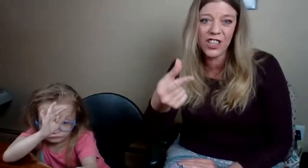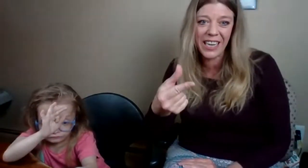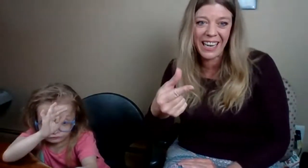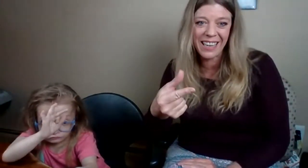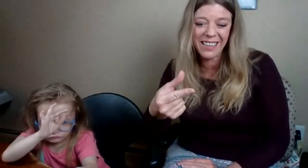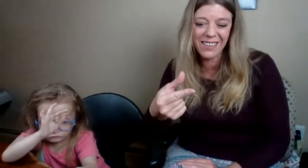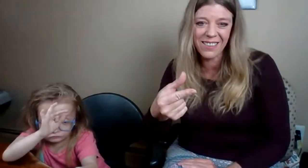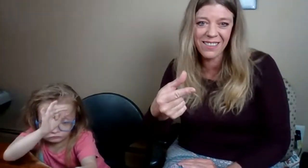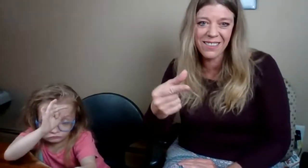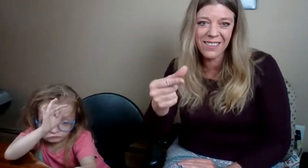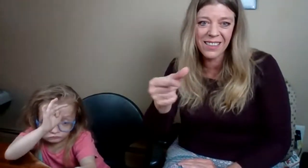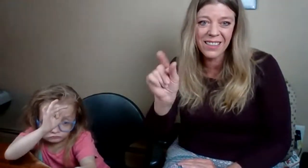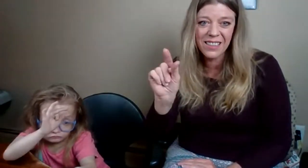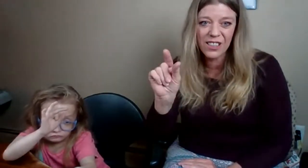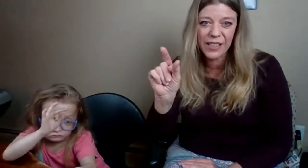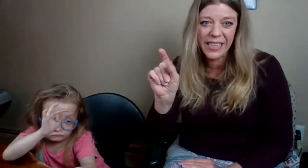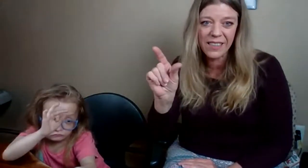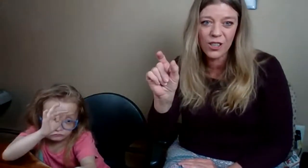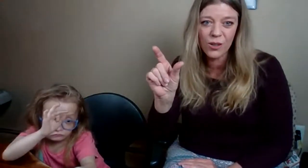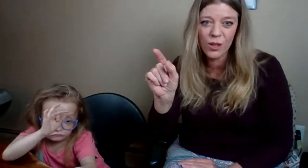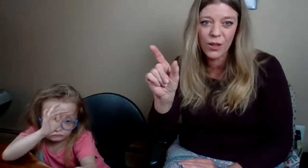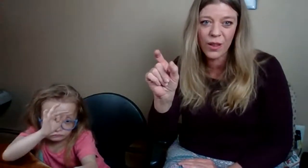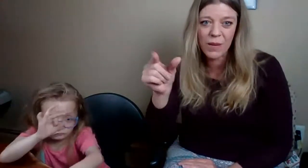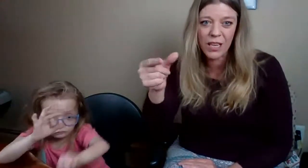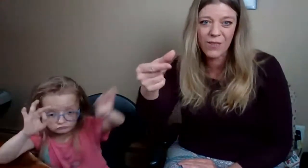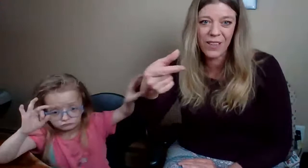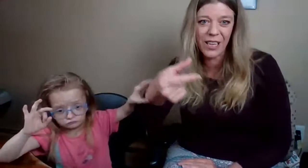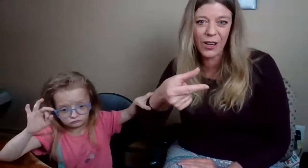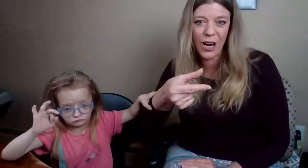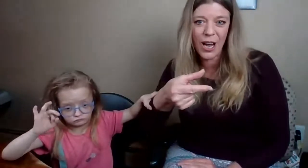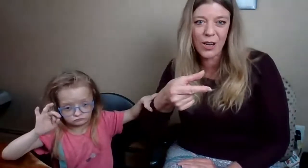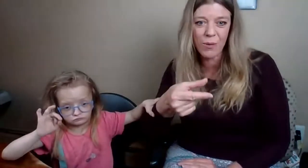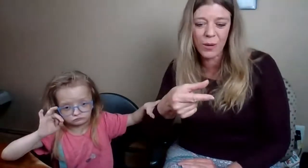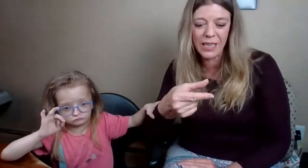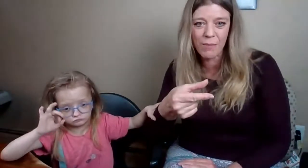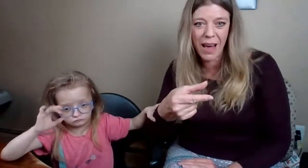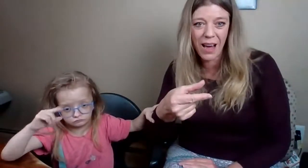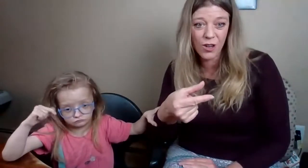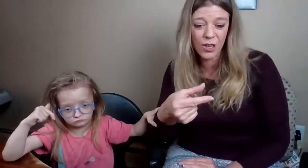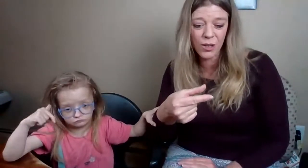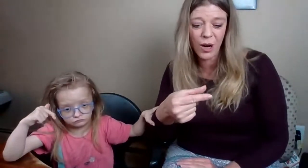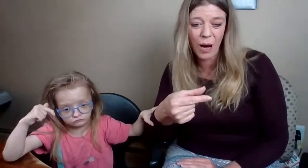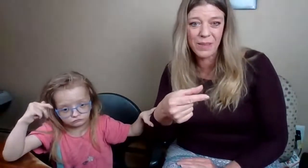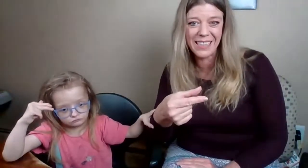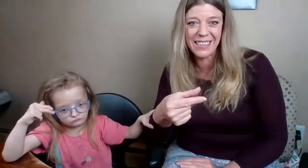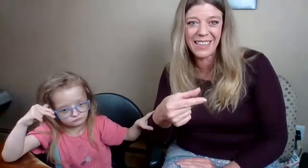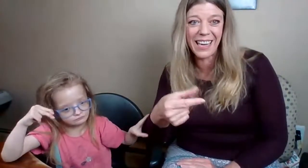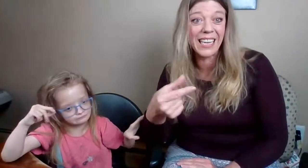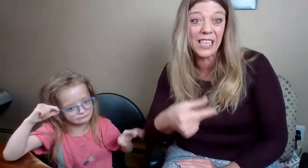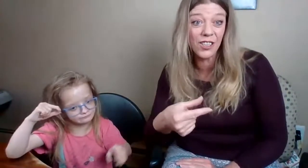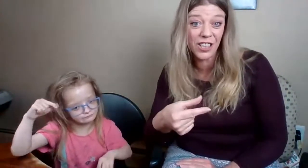G. Just these 2, your thumb and your finger, and you point them to your opposite side. G.